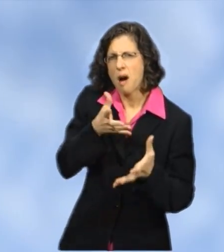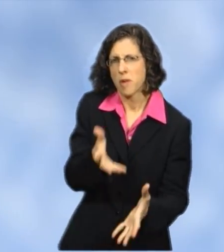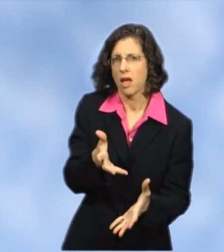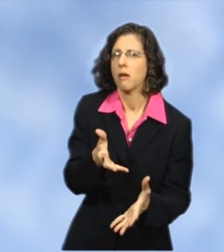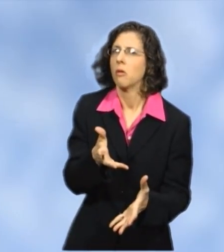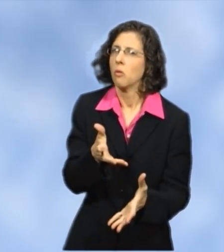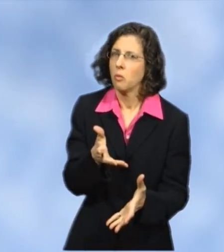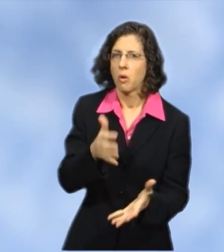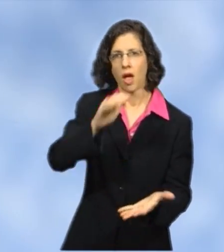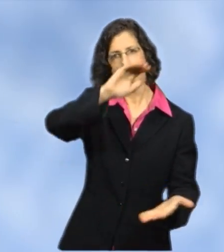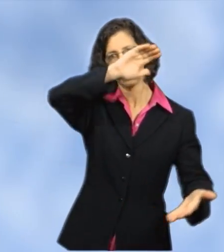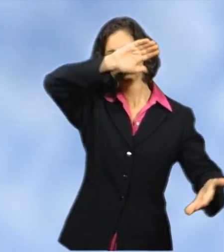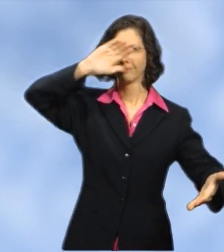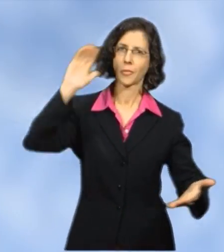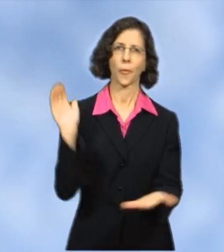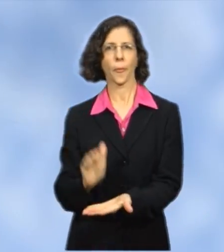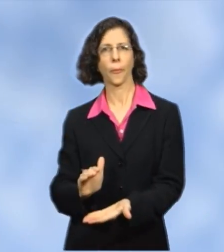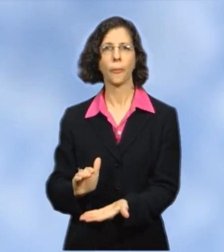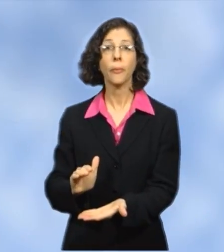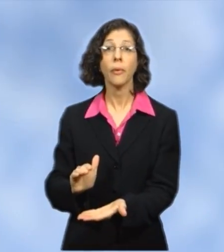vomiting are now better controlled.